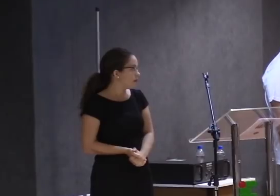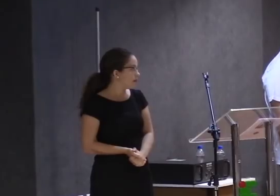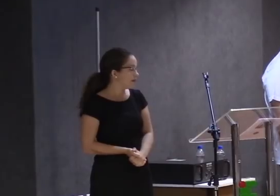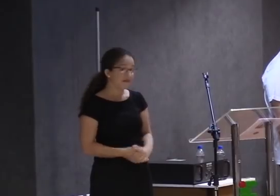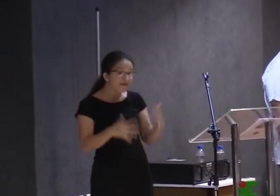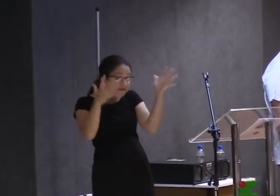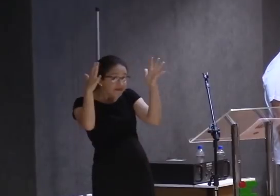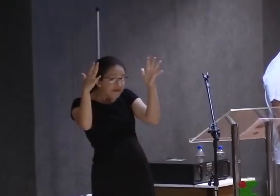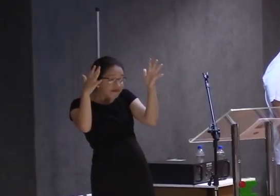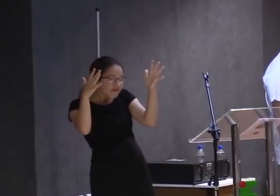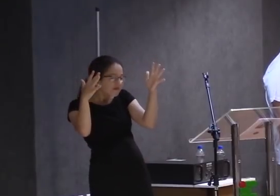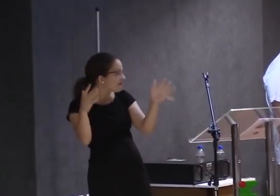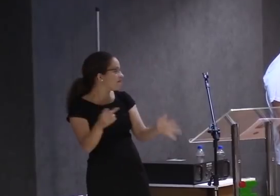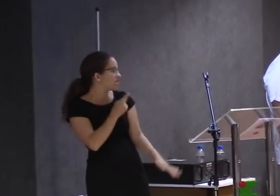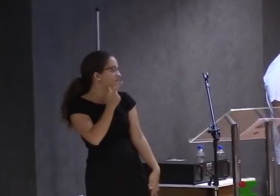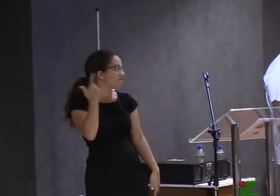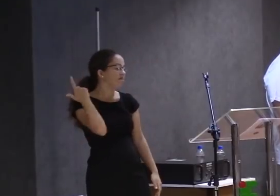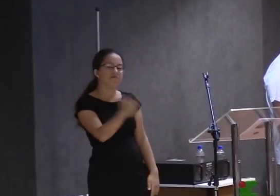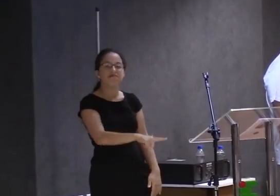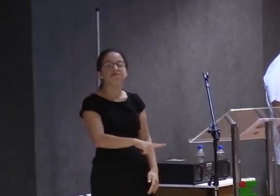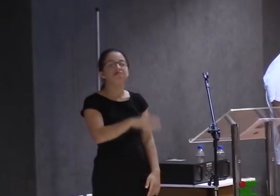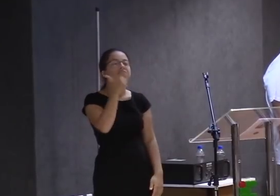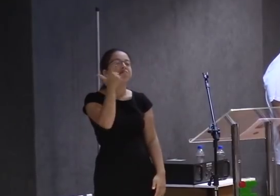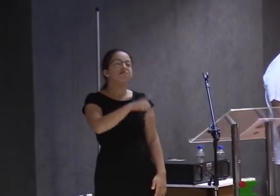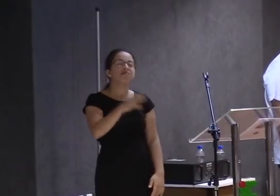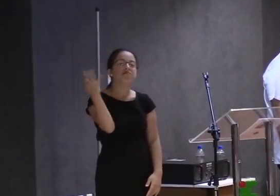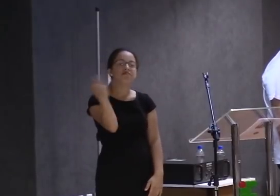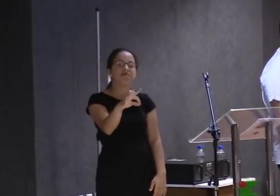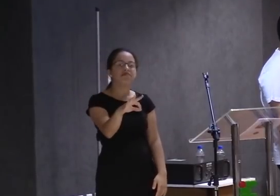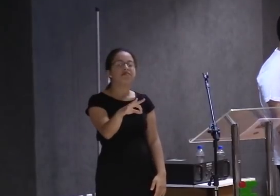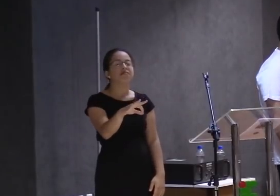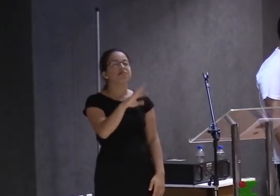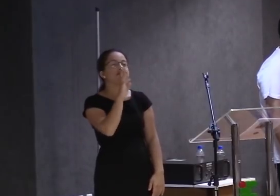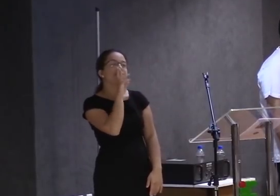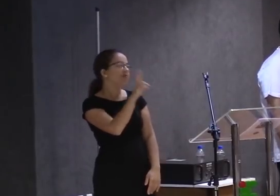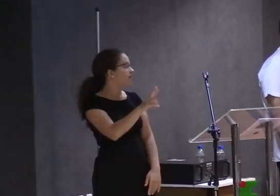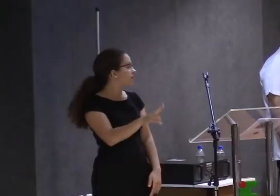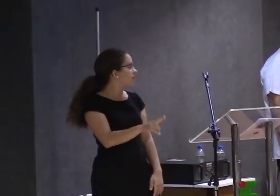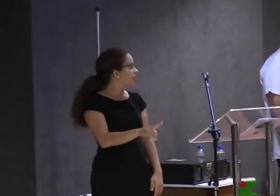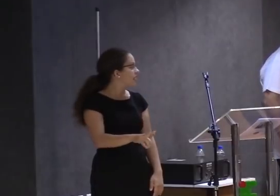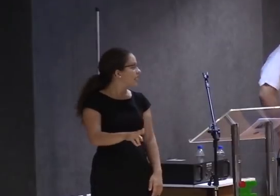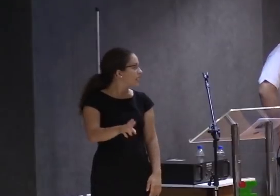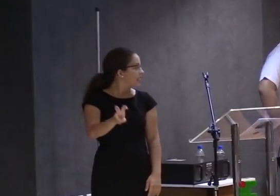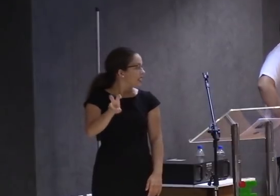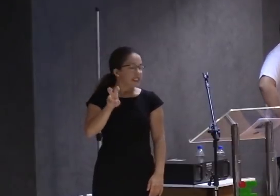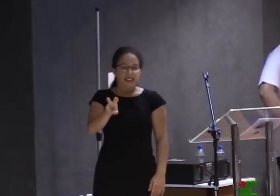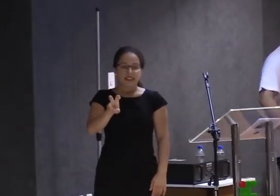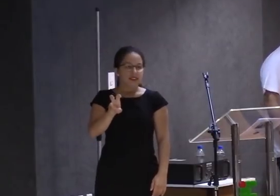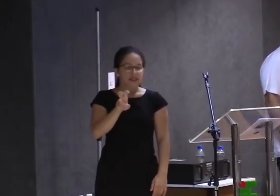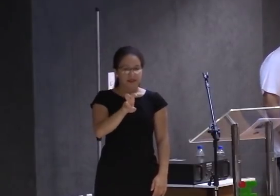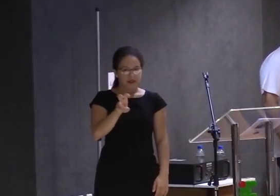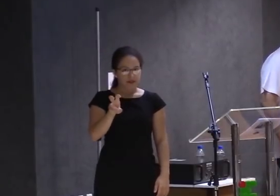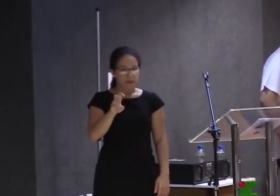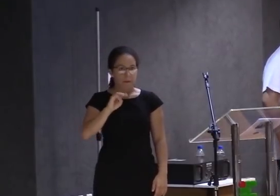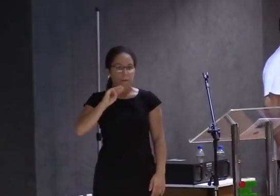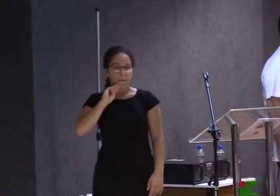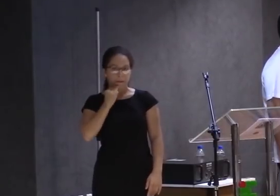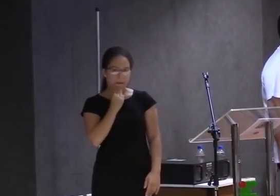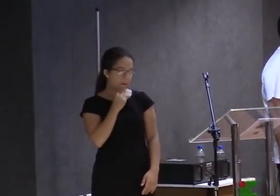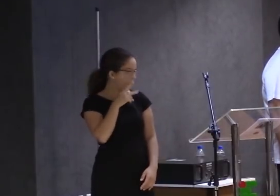Uh-huh. 7 correct answers. We have 5.5 million people, so we are a very small nation.